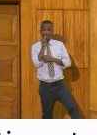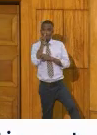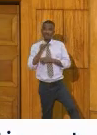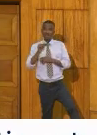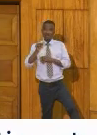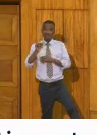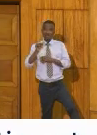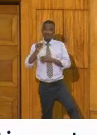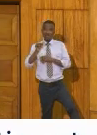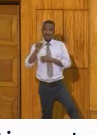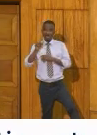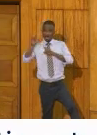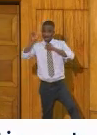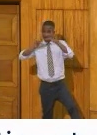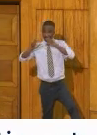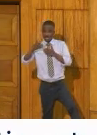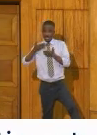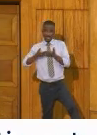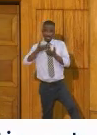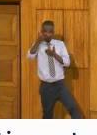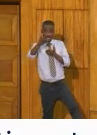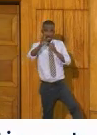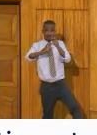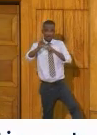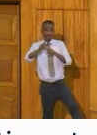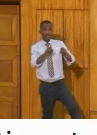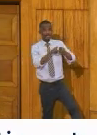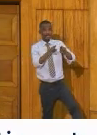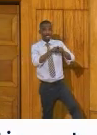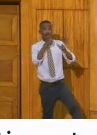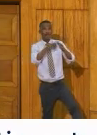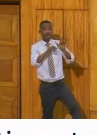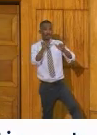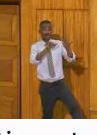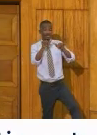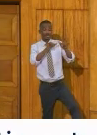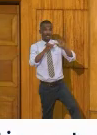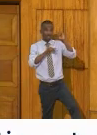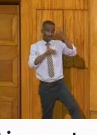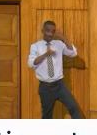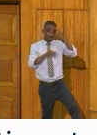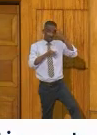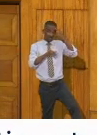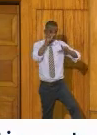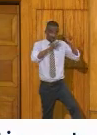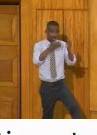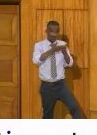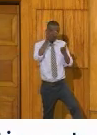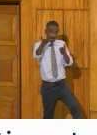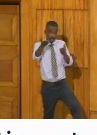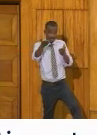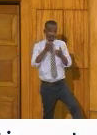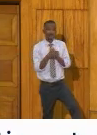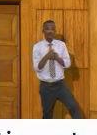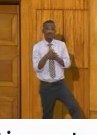laboratories can buy from the vendors at the same rate that the public laboratories are buying. That is, the numbers